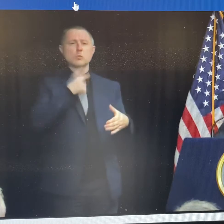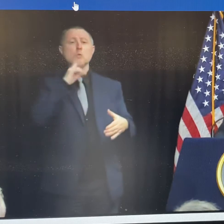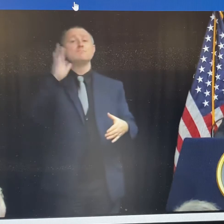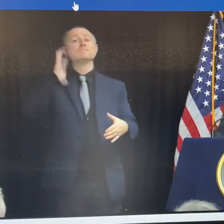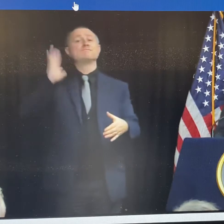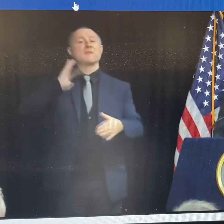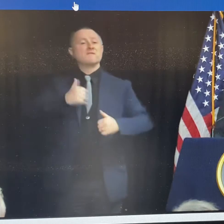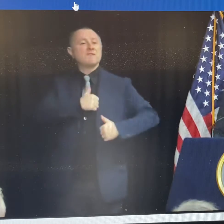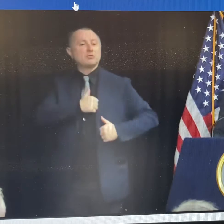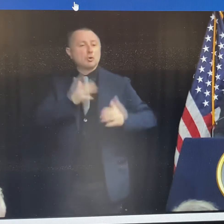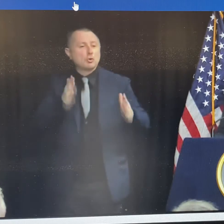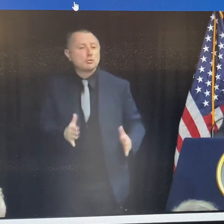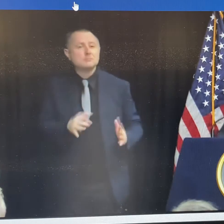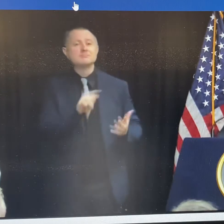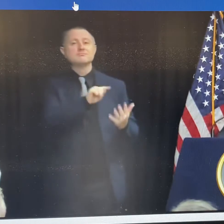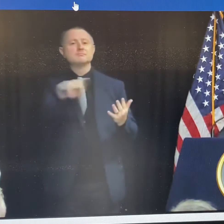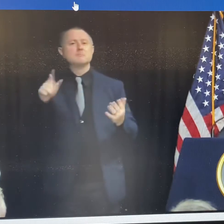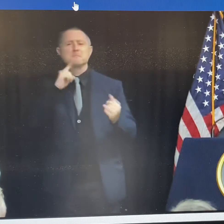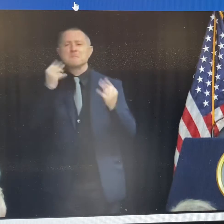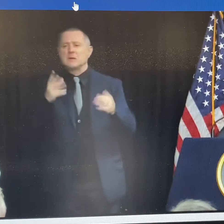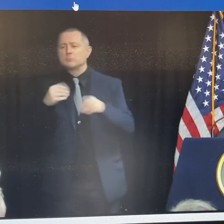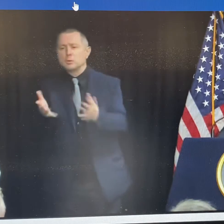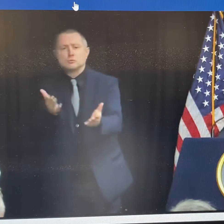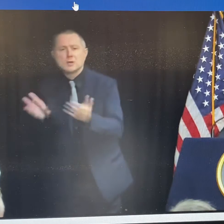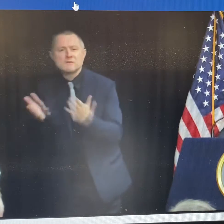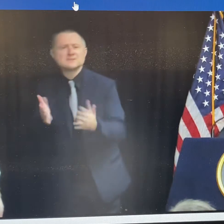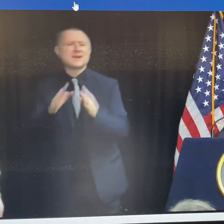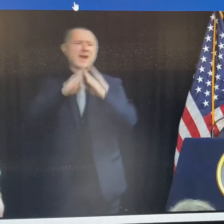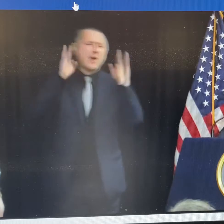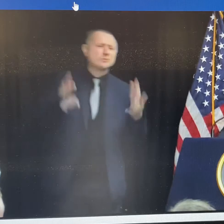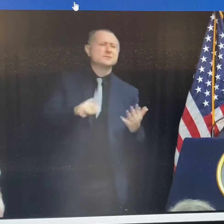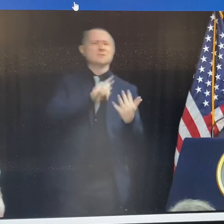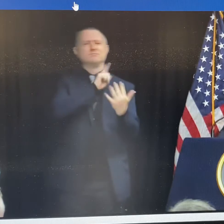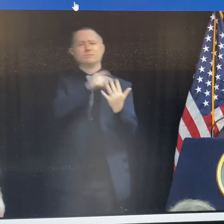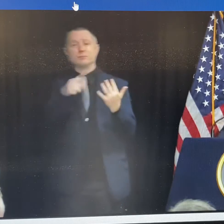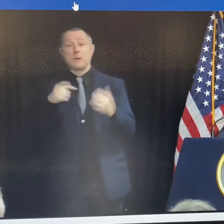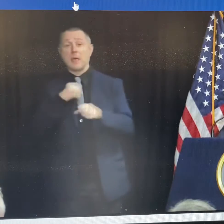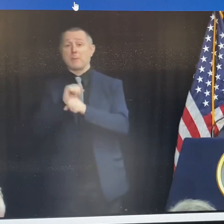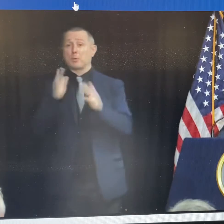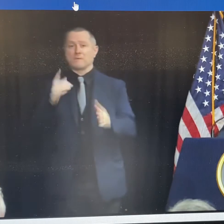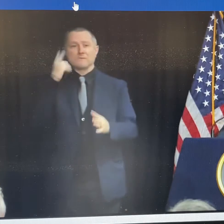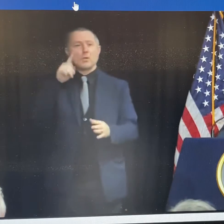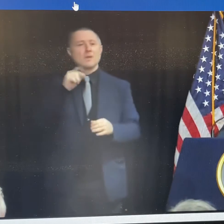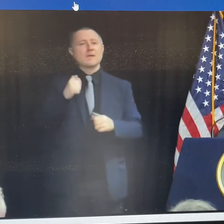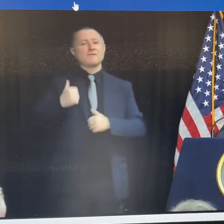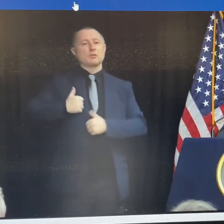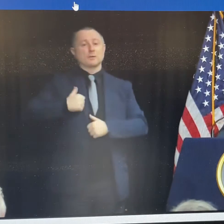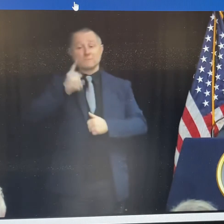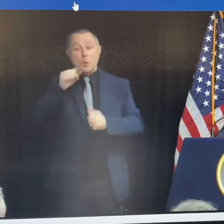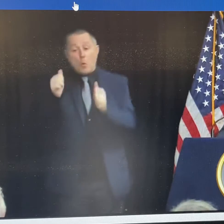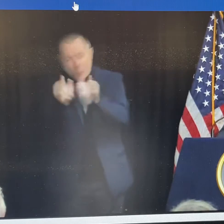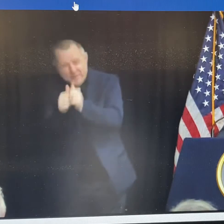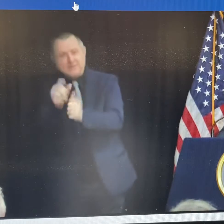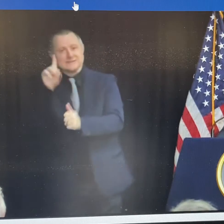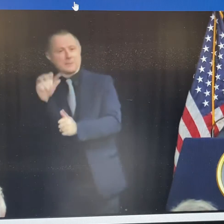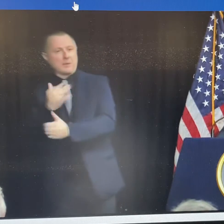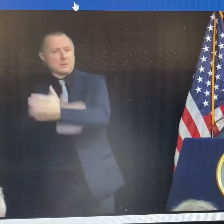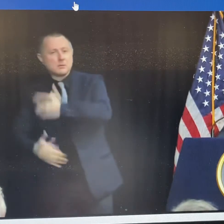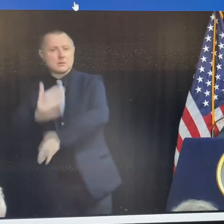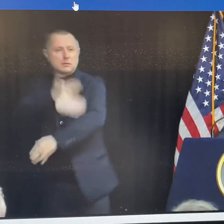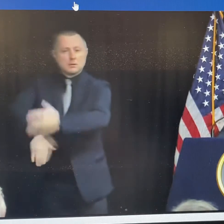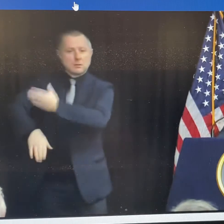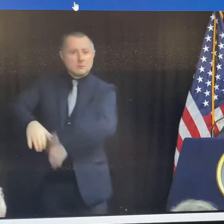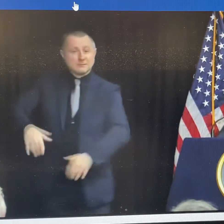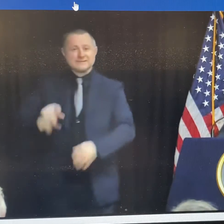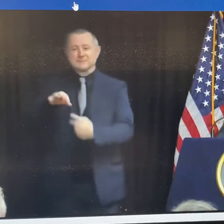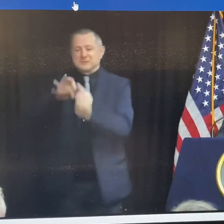more supportive services, as well as employment for our veterans with disabilities as well. They have unique needs. They've been through a unique experience. We need to recognize